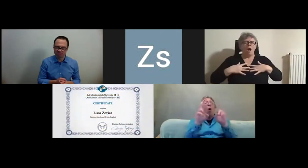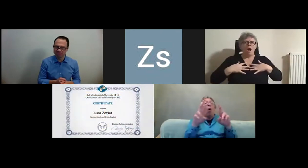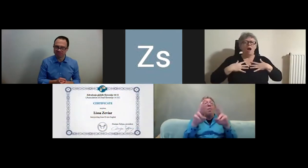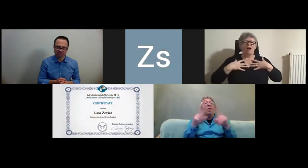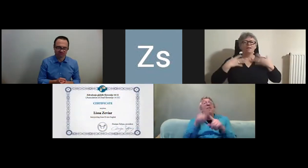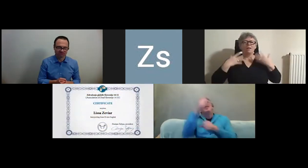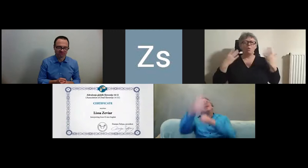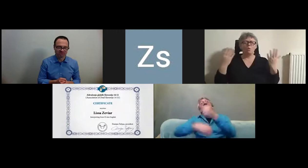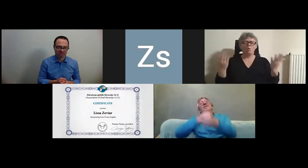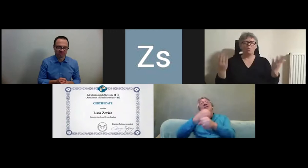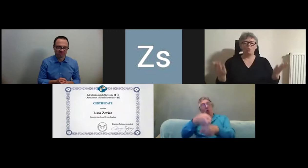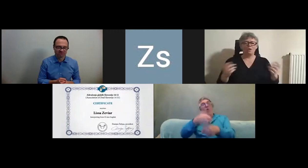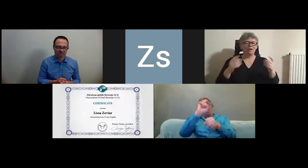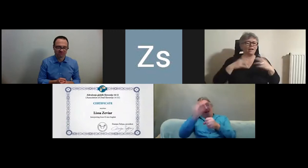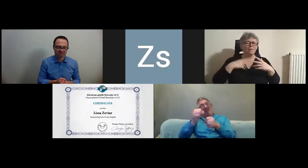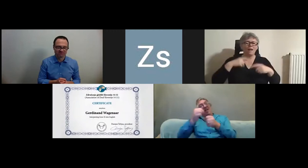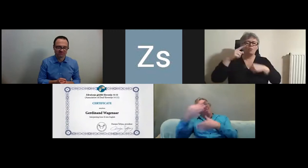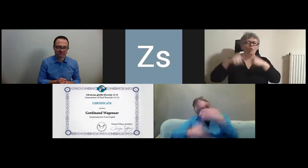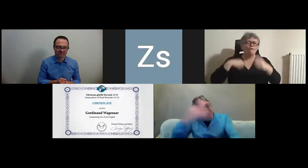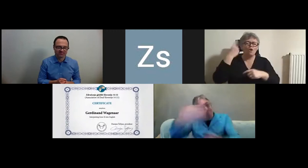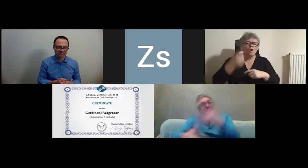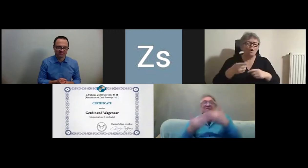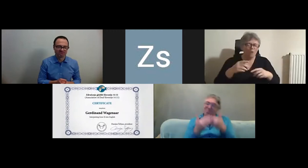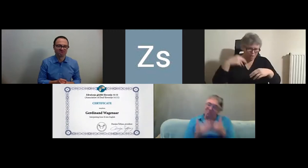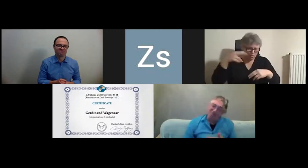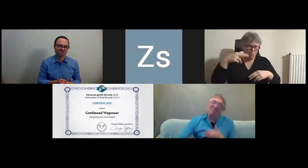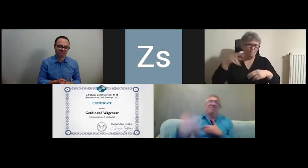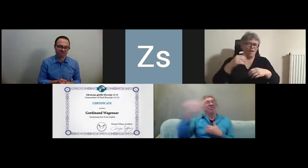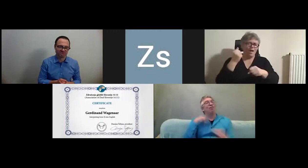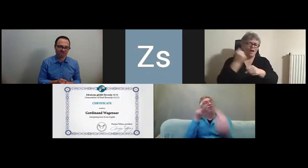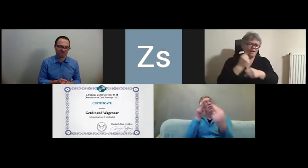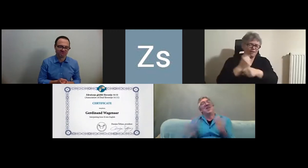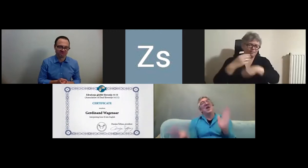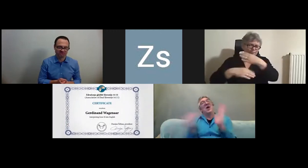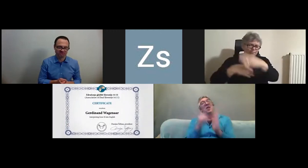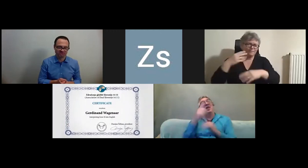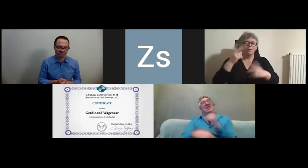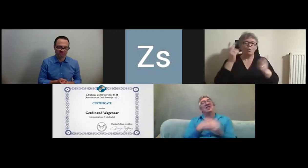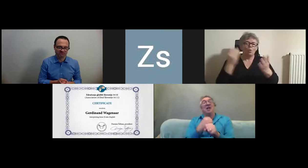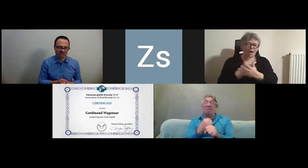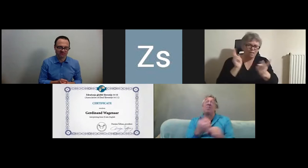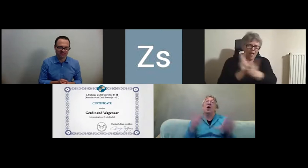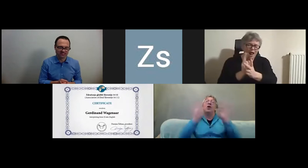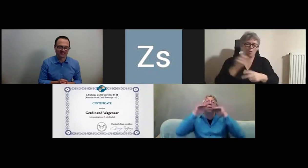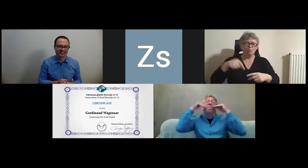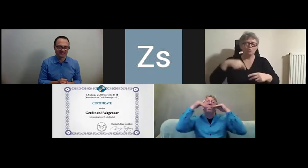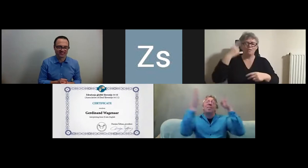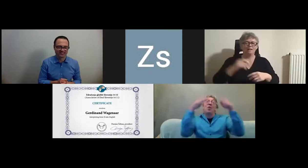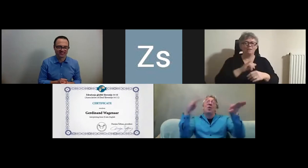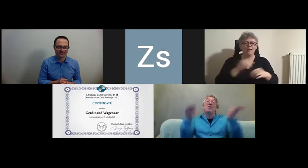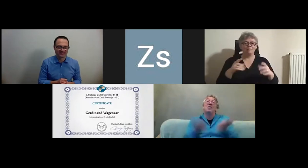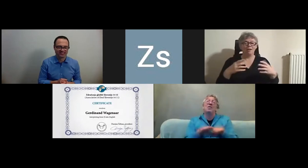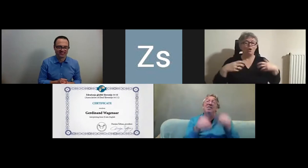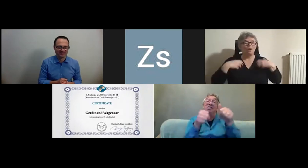But you really inspired me. I hope that this will continue in the new year. And hopefully to